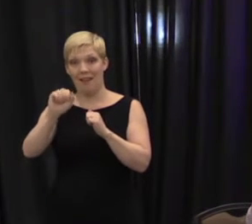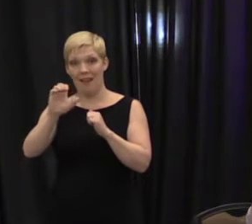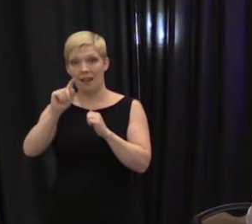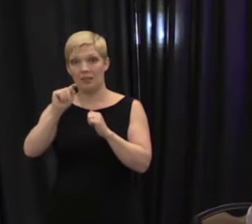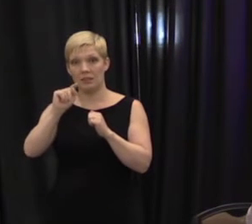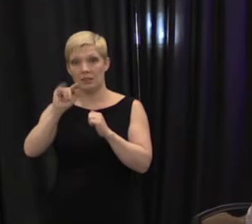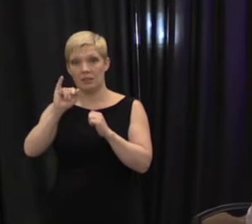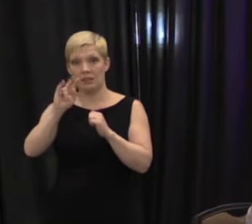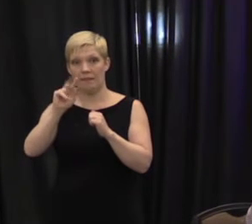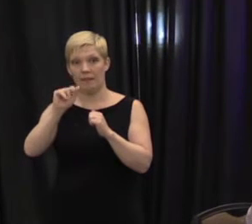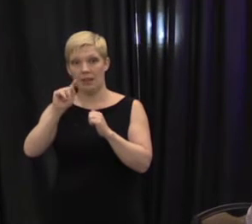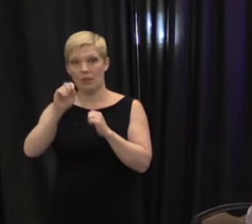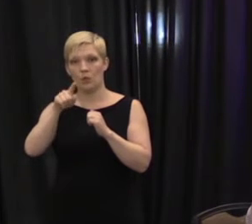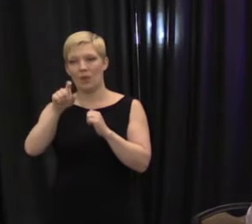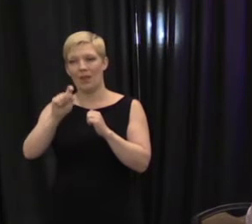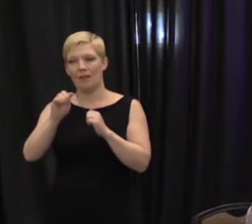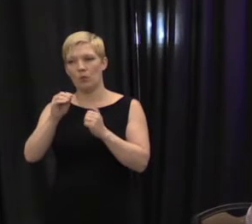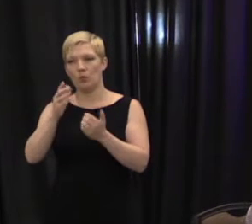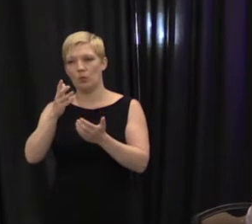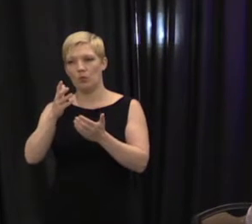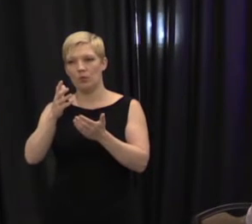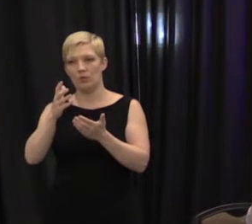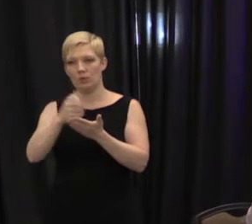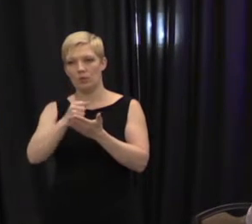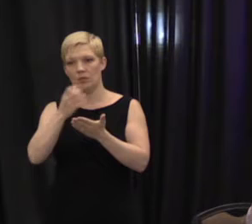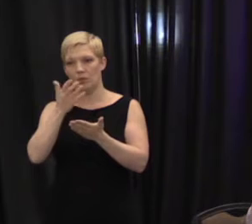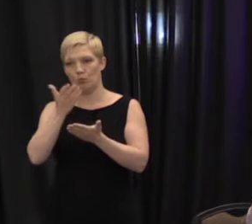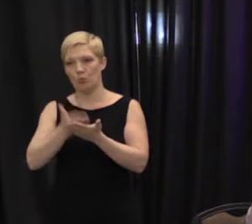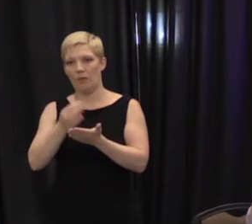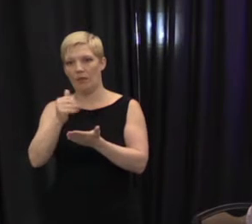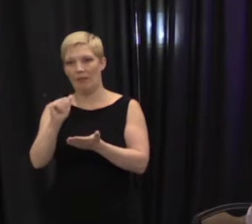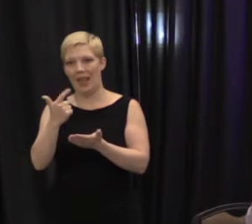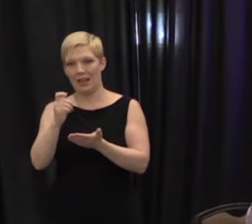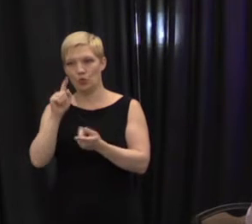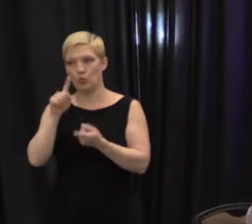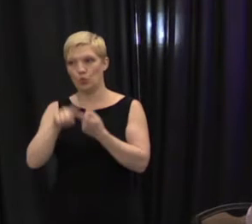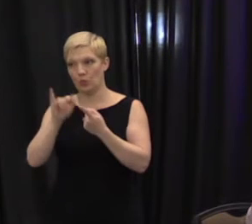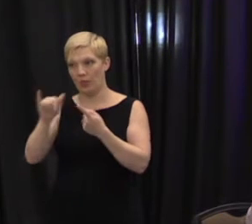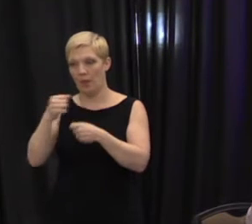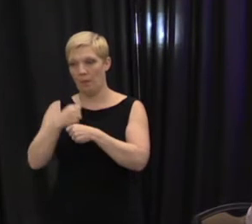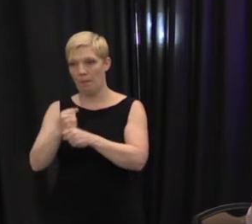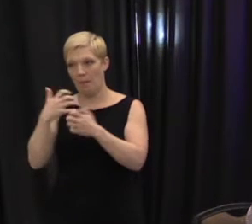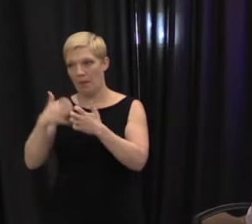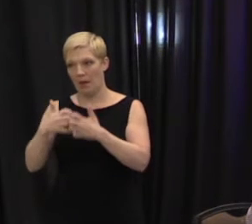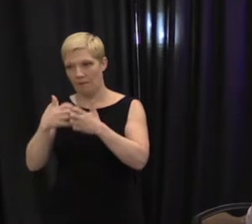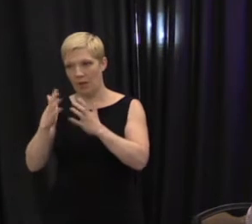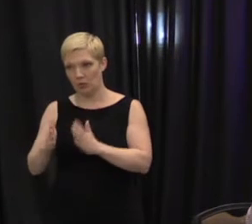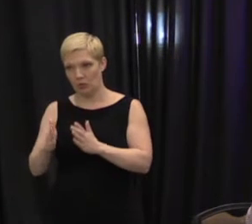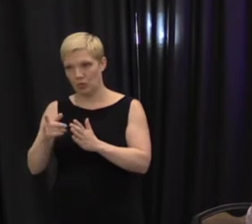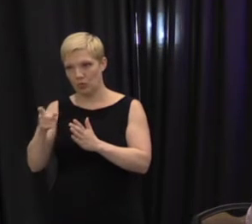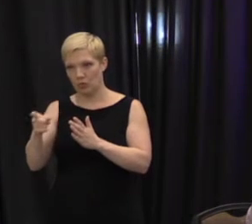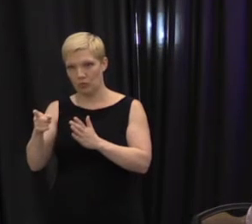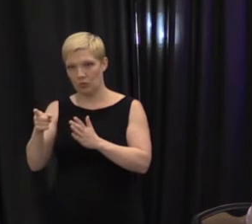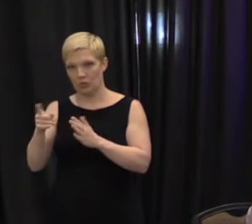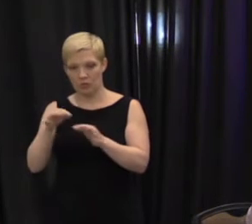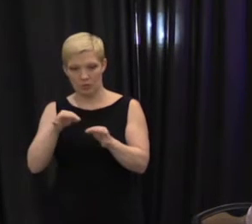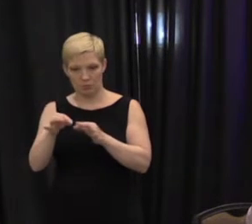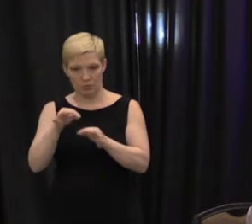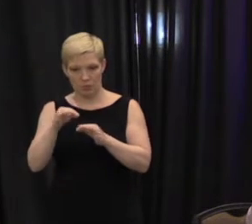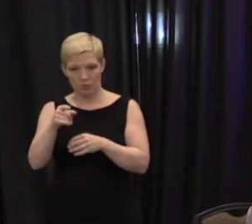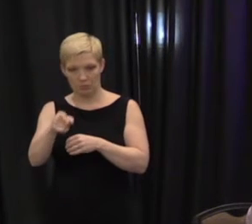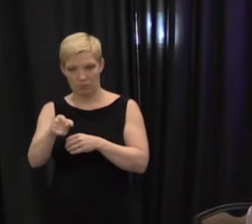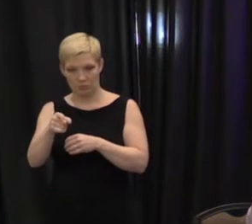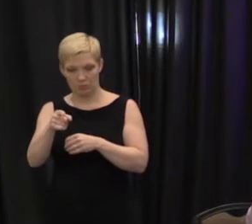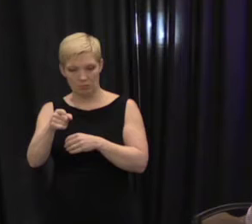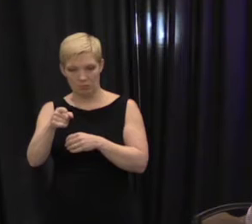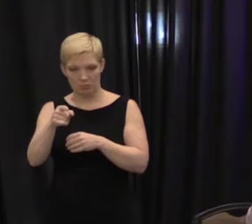to take proof of age to the manufacturer, seller, distributor, it was unclear, have them explain to you about the